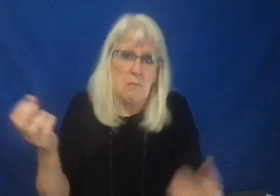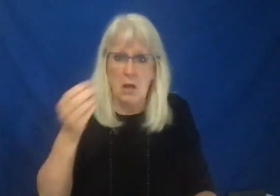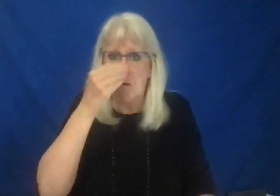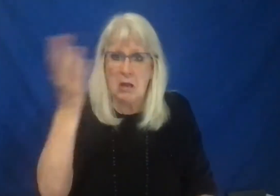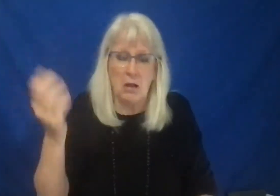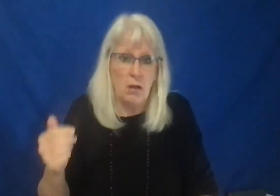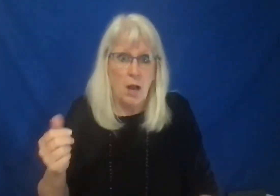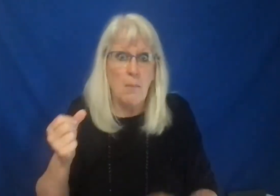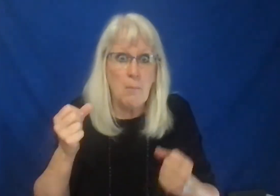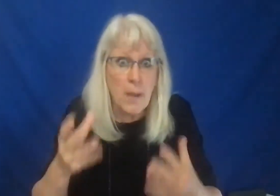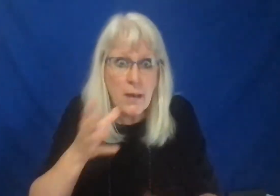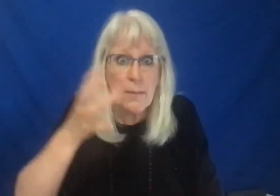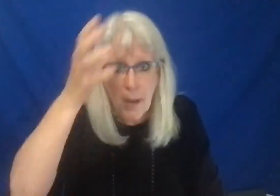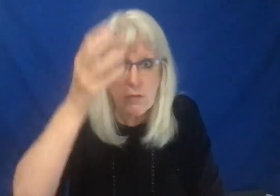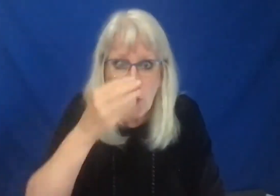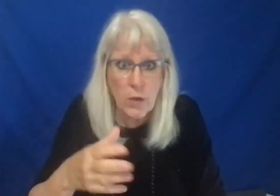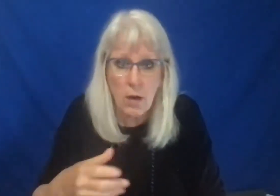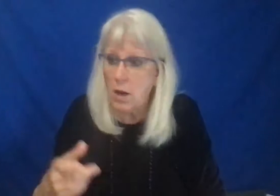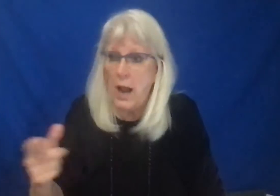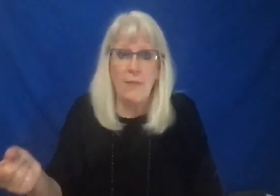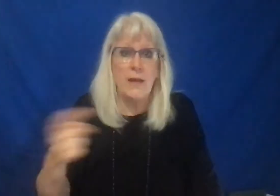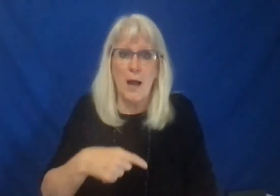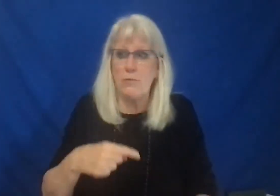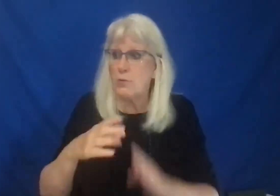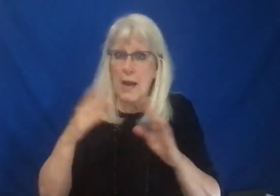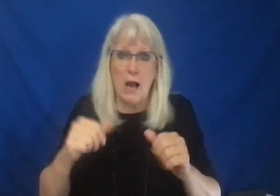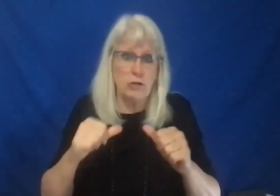don't care. And then they come over and they drink and drug anyway. And then you got to kick them all out.